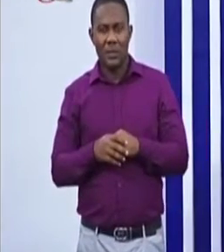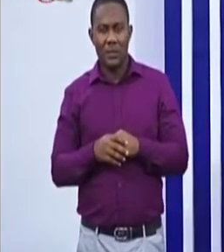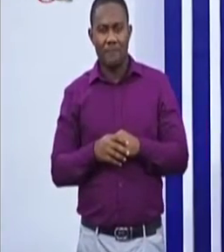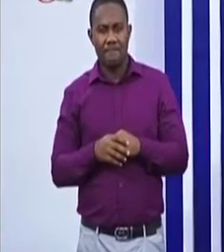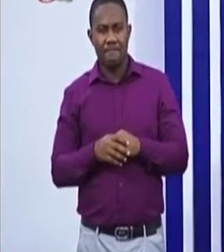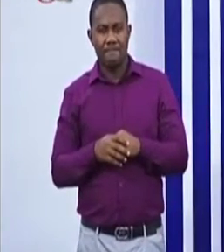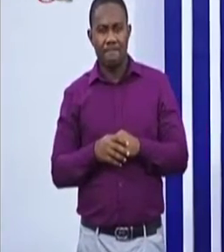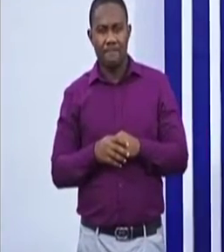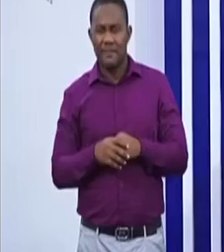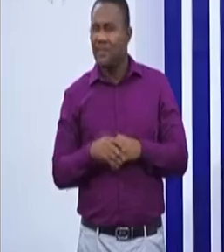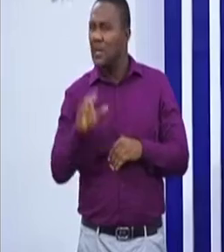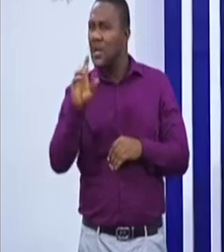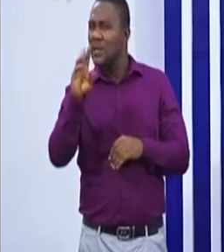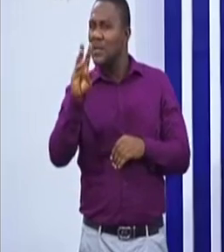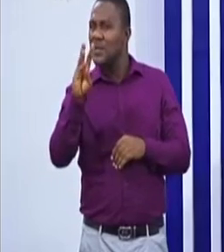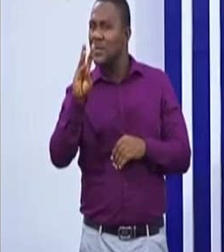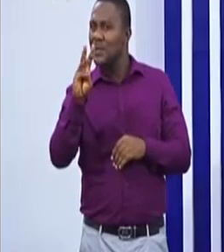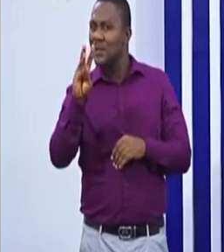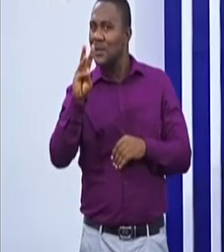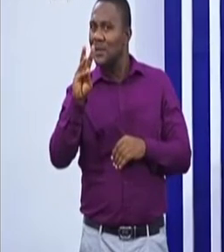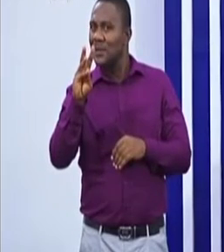nipa apem